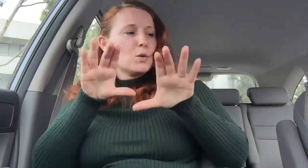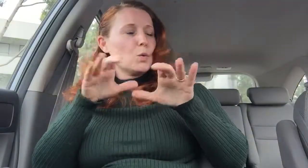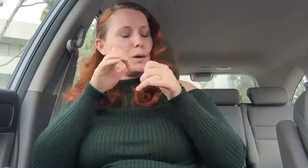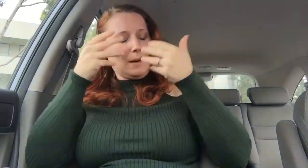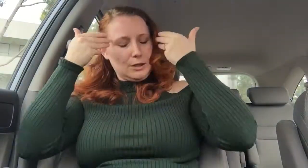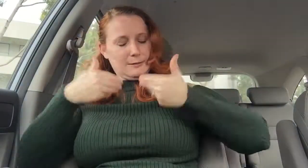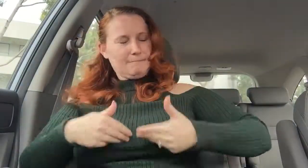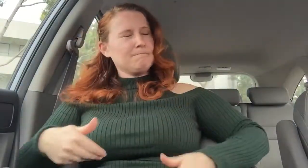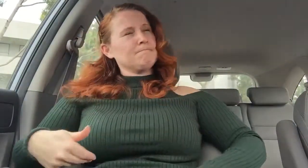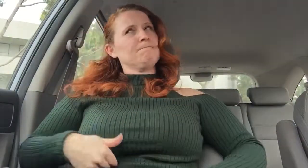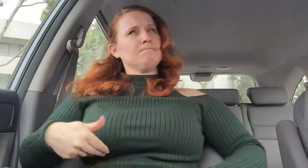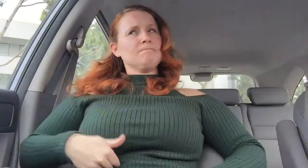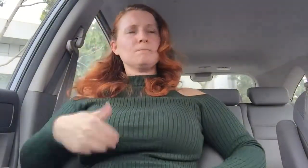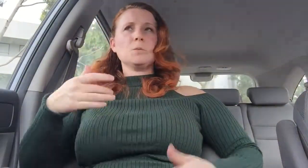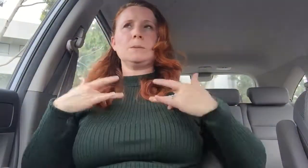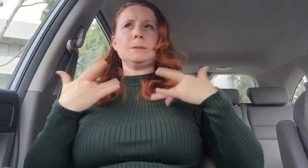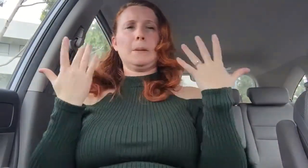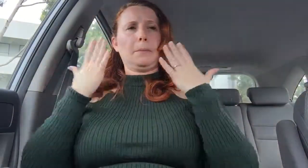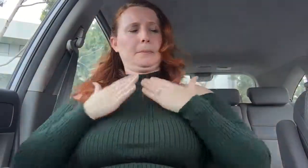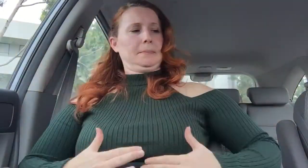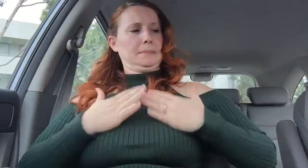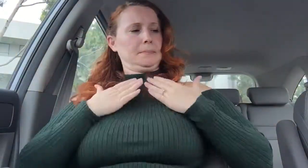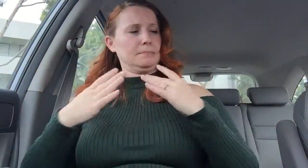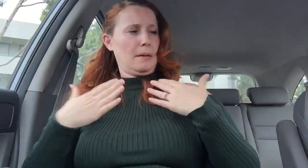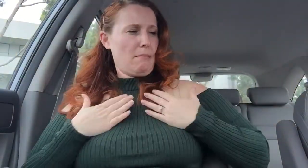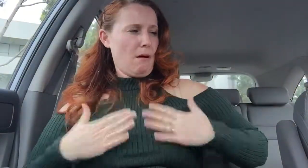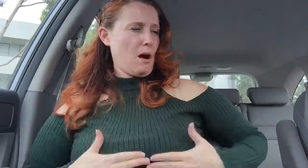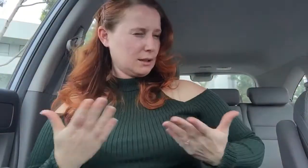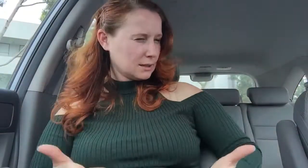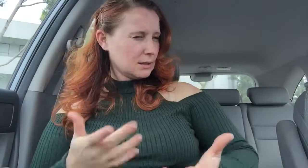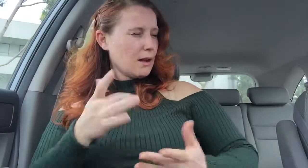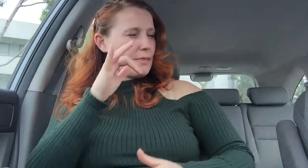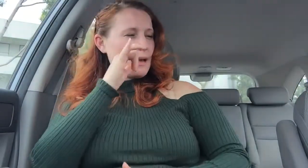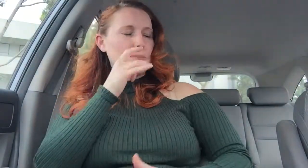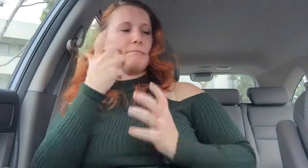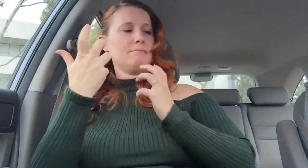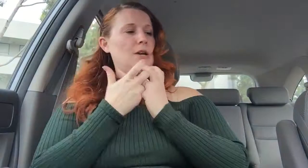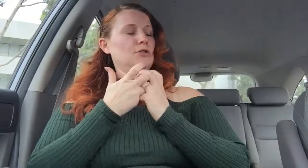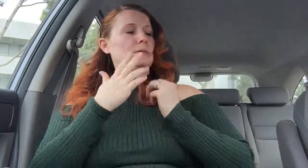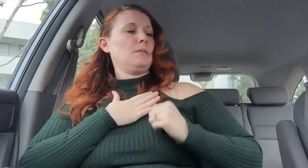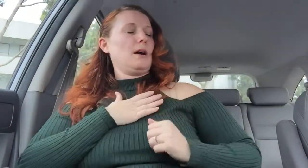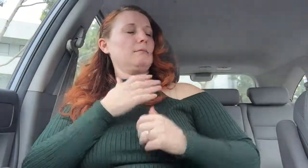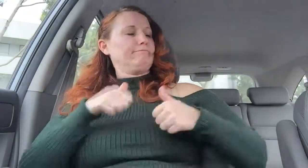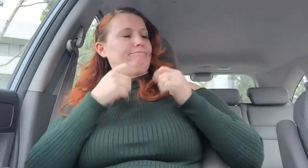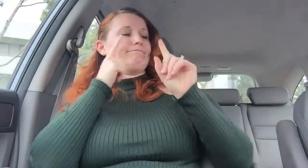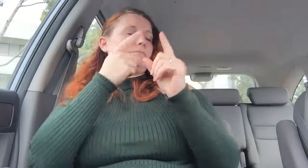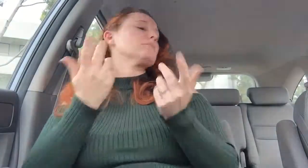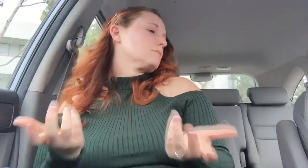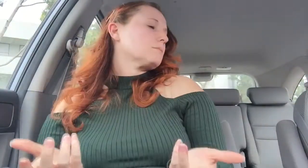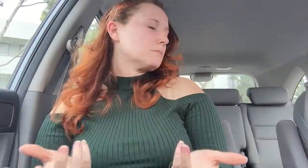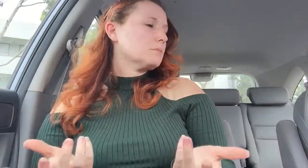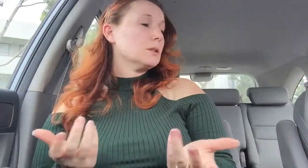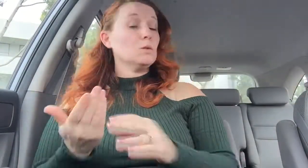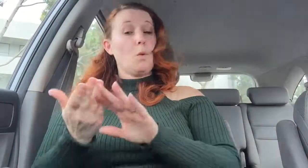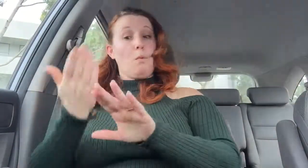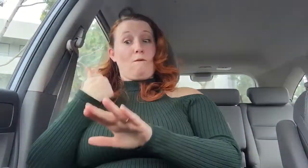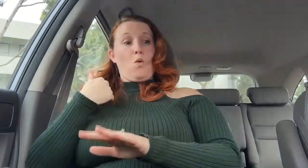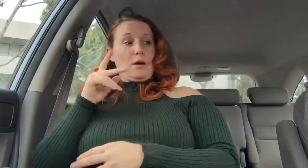that feels way more natural and like just way more in tune with the way that I want to live my life. Because when I was eating keto that way, the way where I was tracking everything, it made